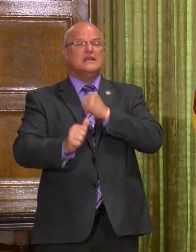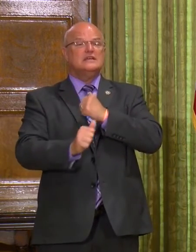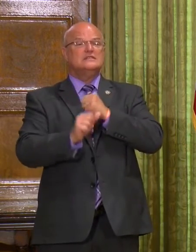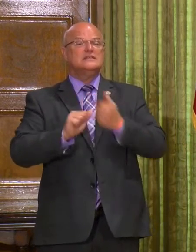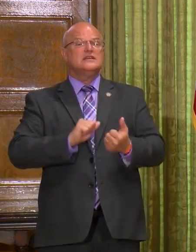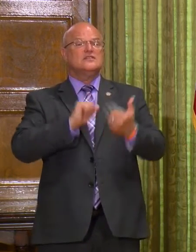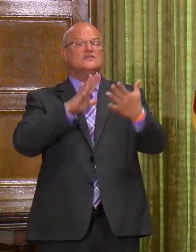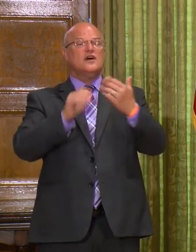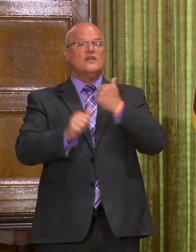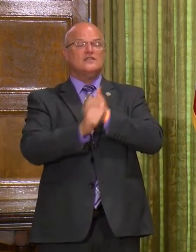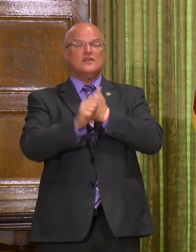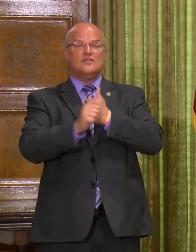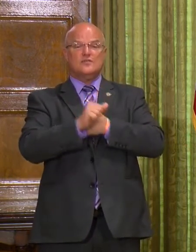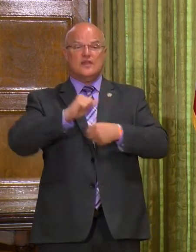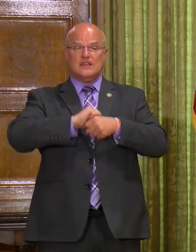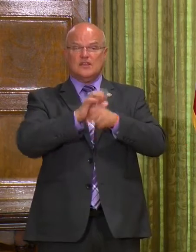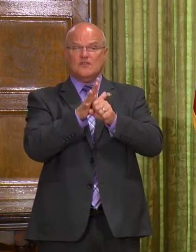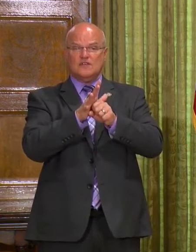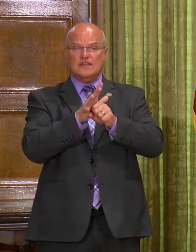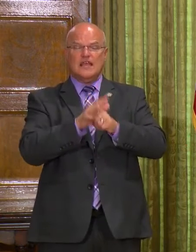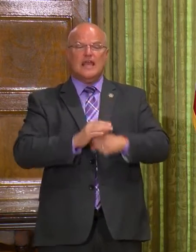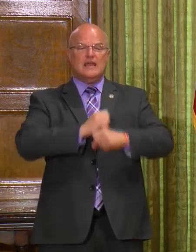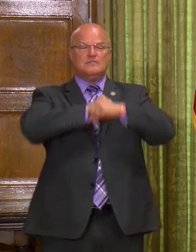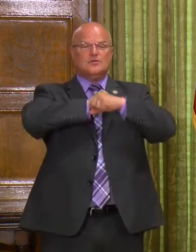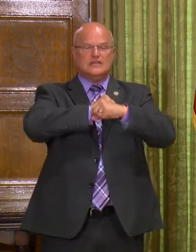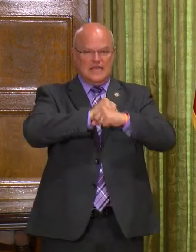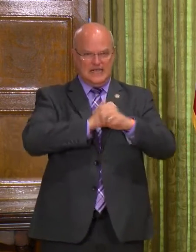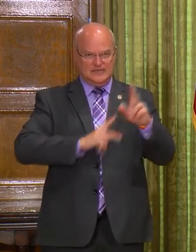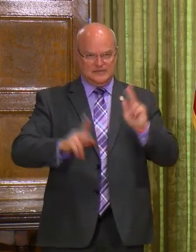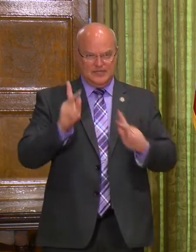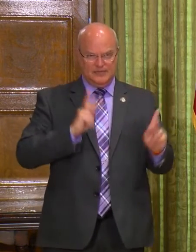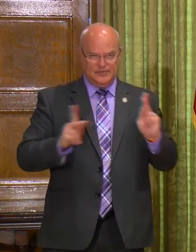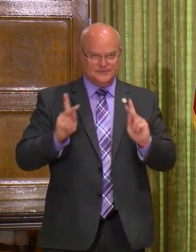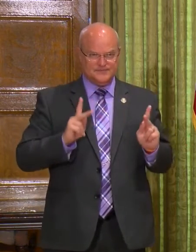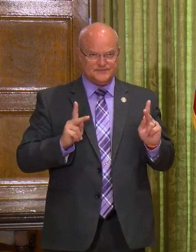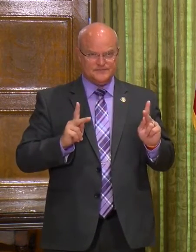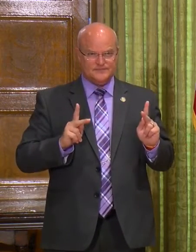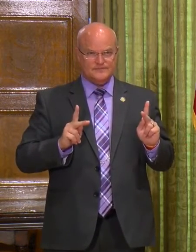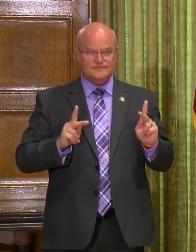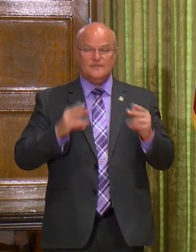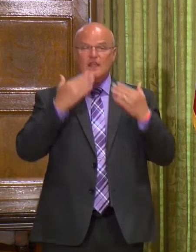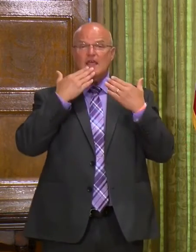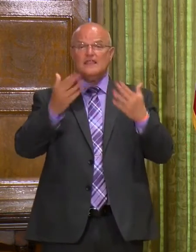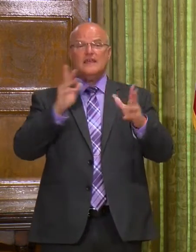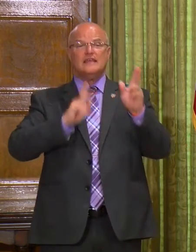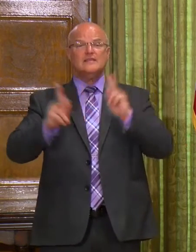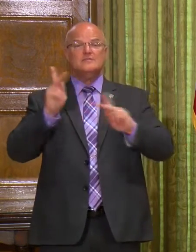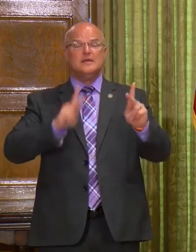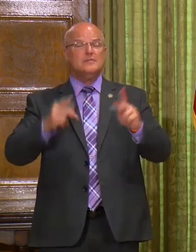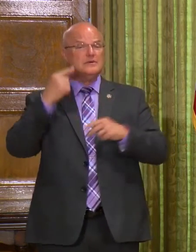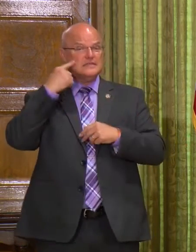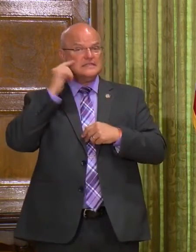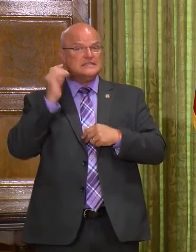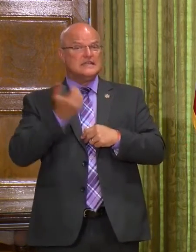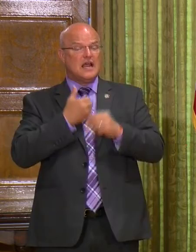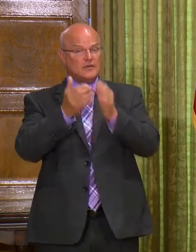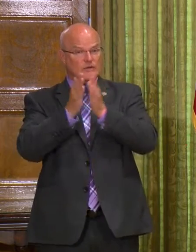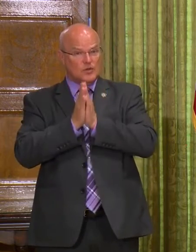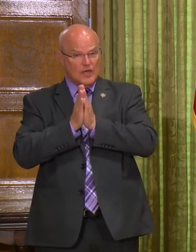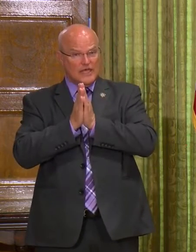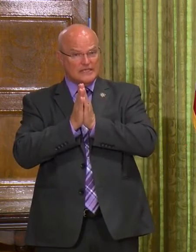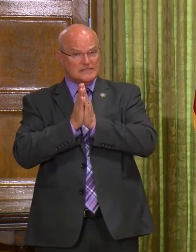of the virus and further protect our patients. I'd like to thank our partners in this initiative to listening to our